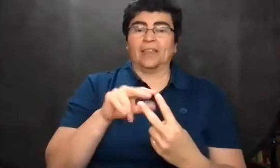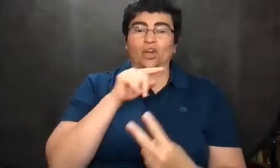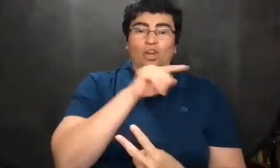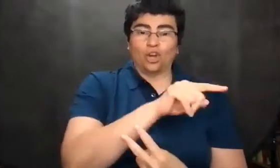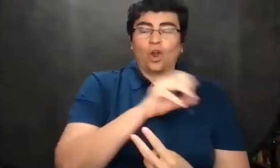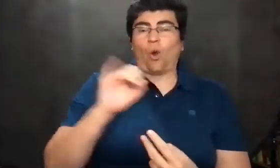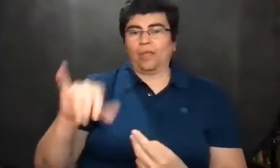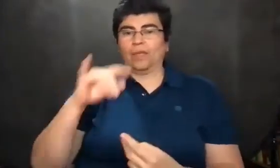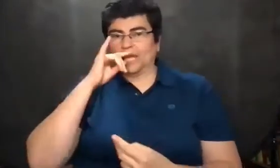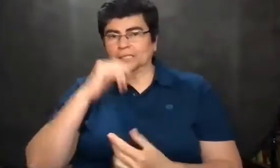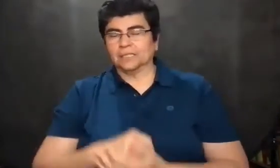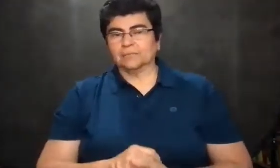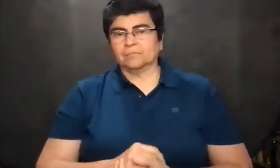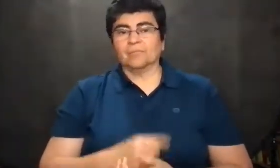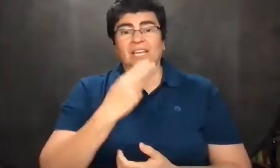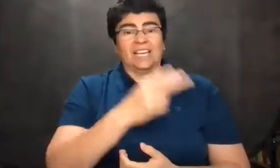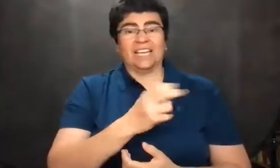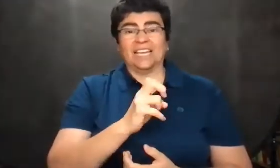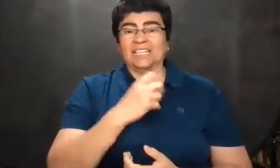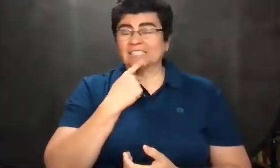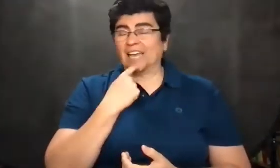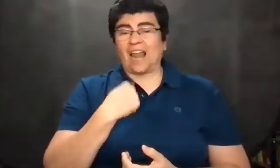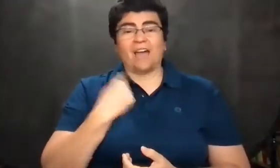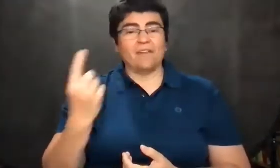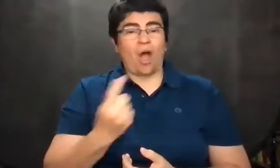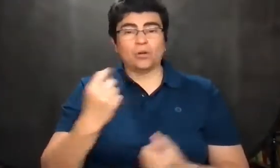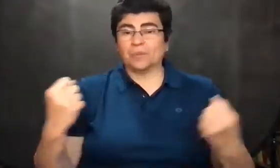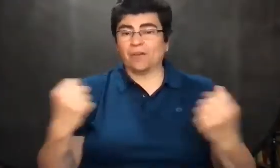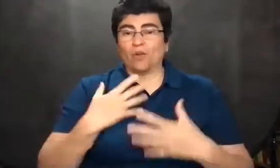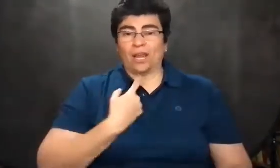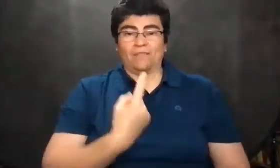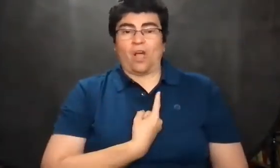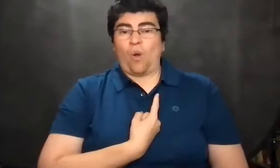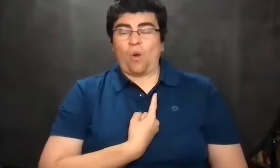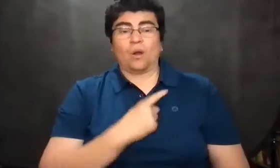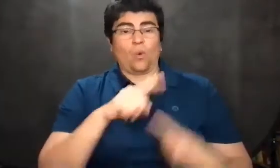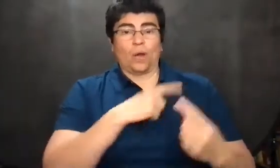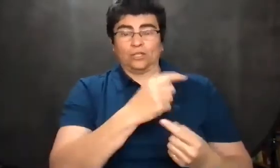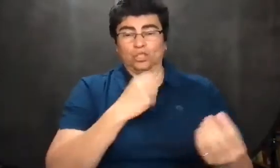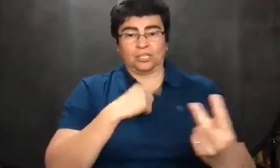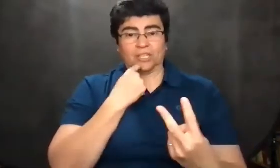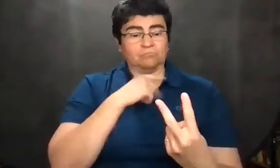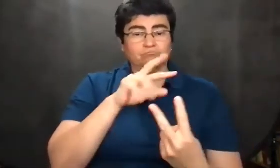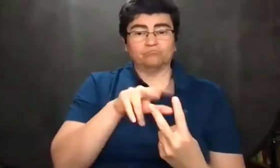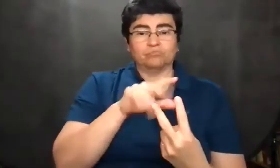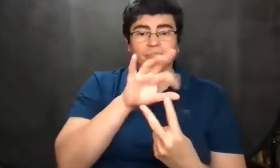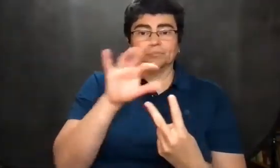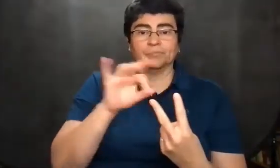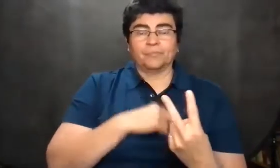kids." And he said, "And I have always been afraid of being alone. And when she threw that ultimatum down to me, I said,